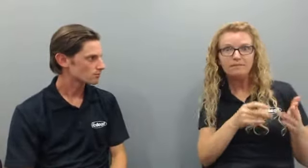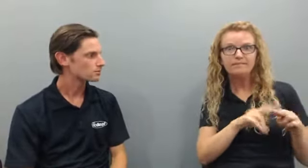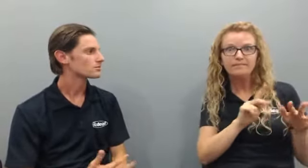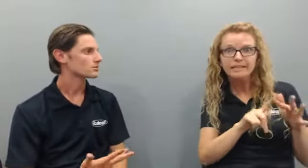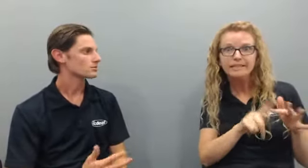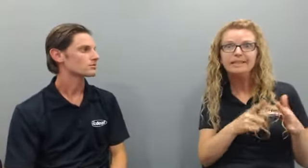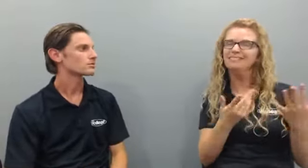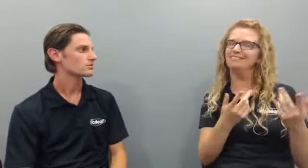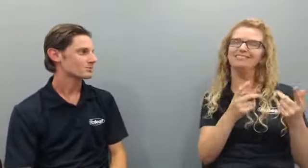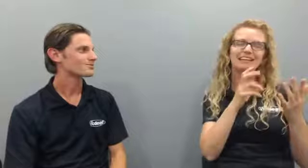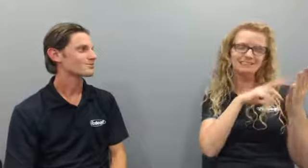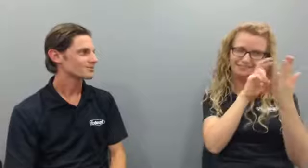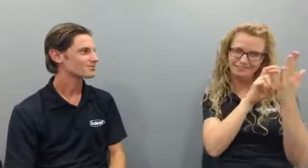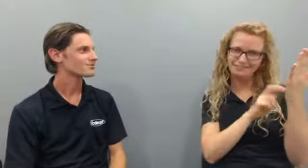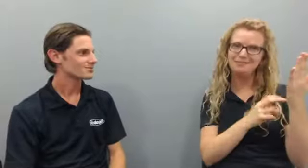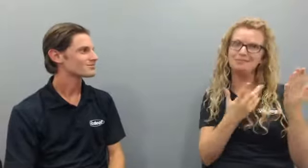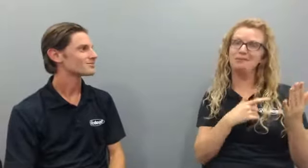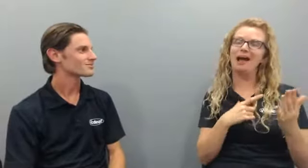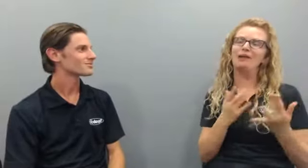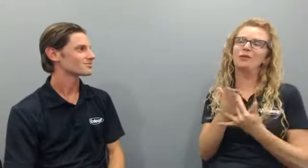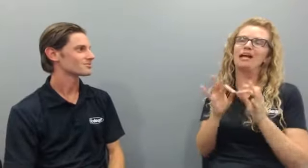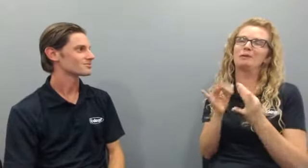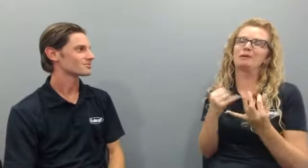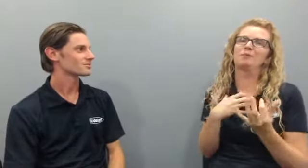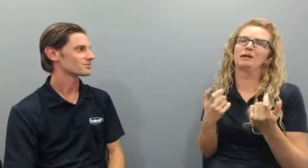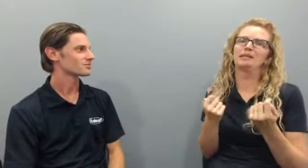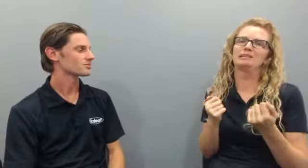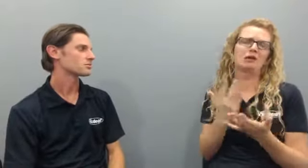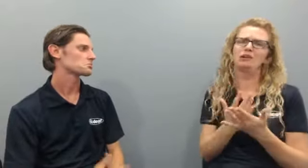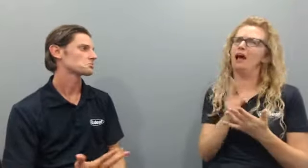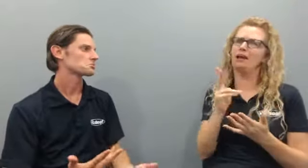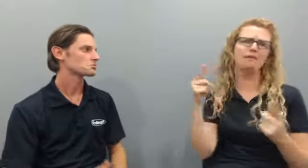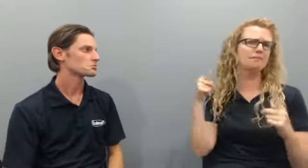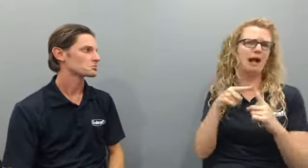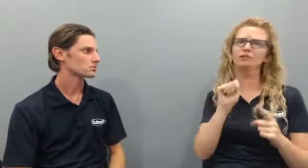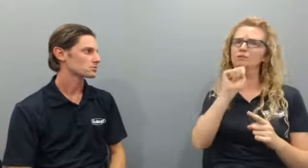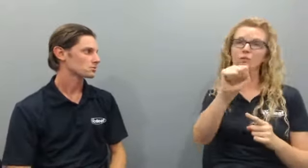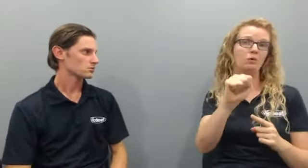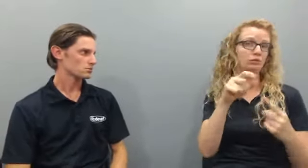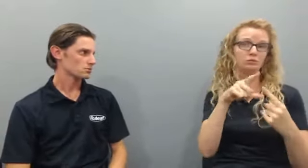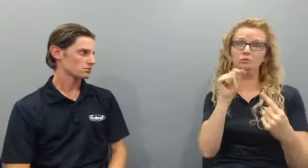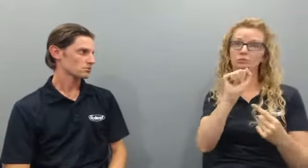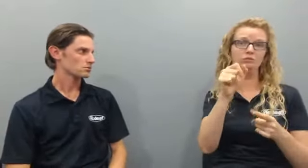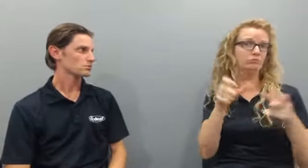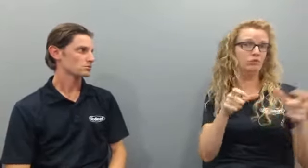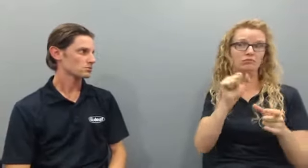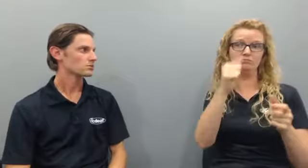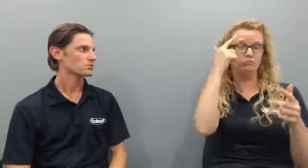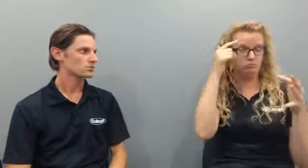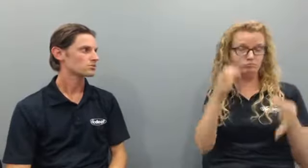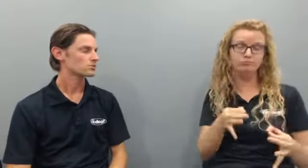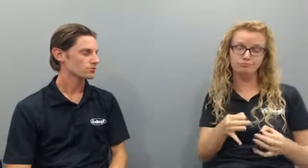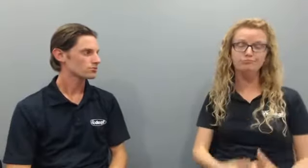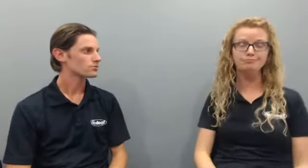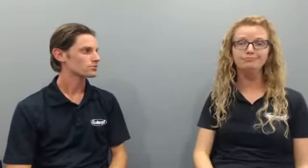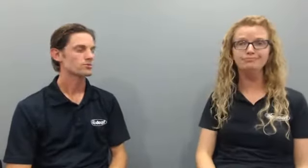cancelled until I don't have to pay, or how much do I have to pay if they're sick. So it goes back to your choice and your control. It